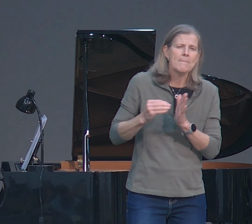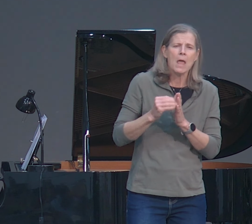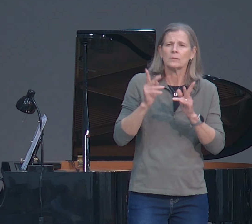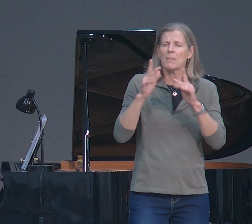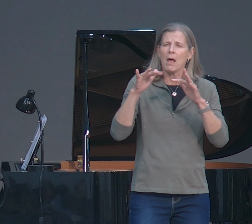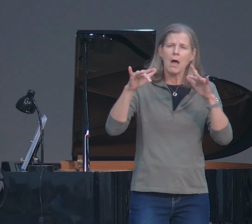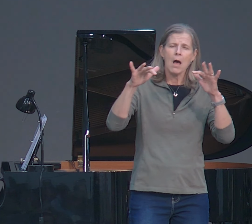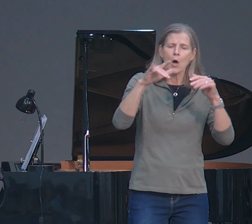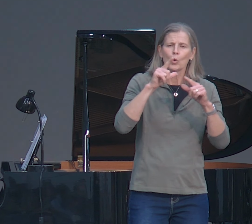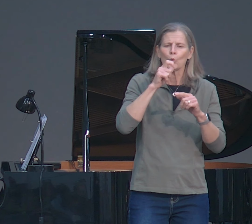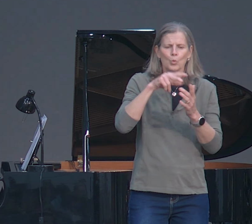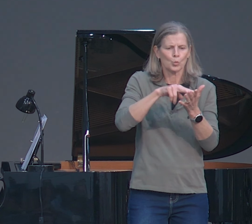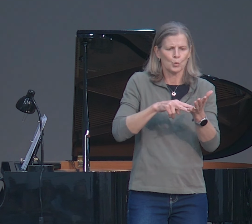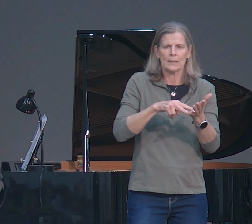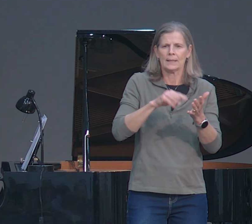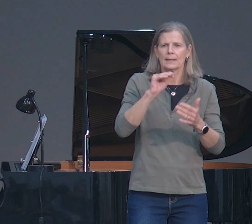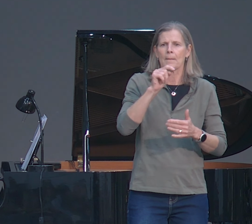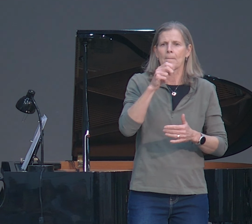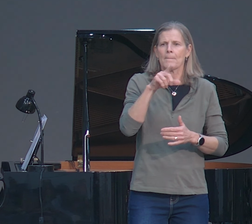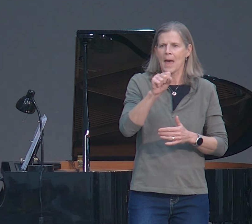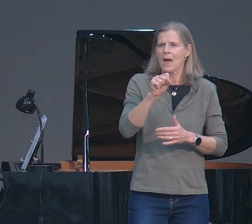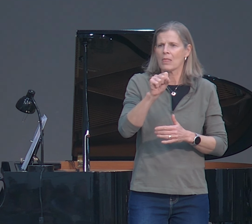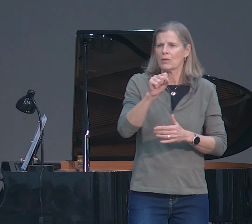who would read Matthew's gospel at a later time.